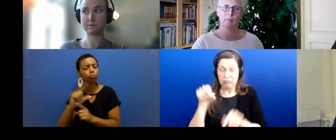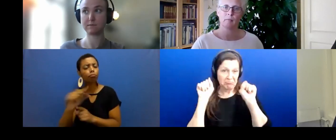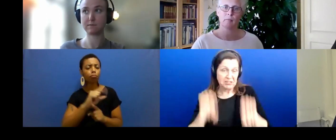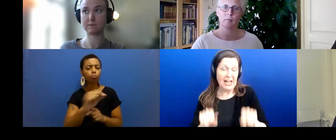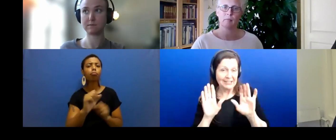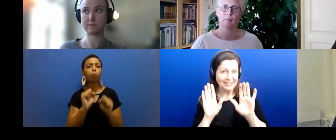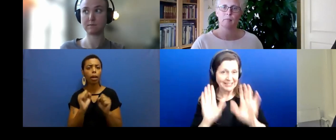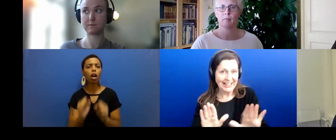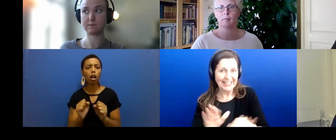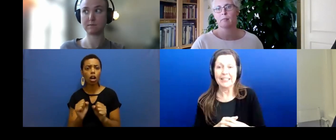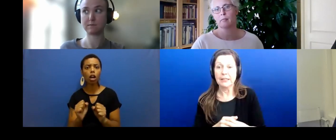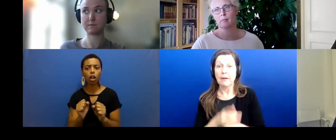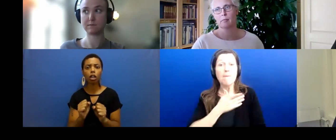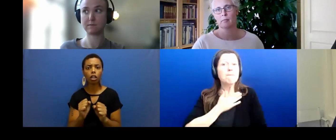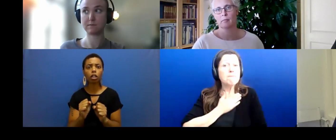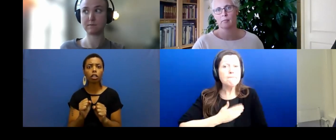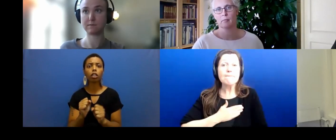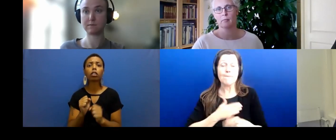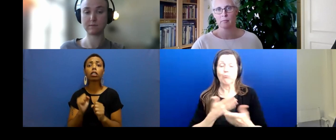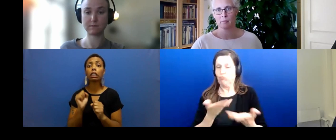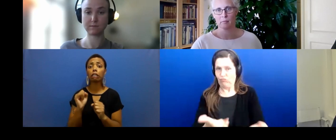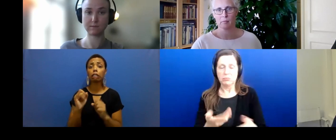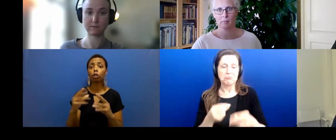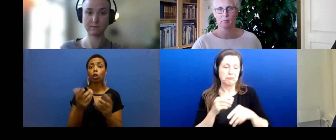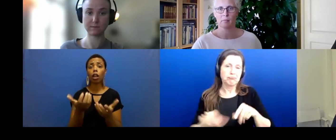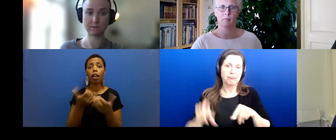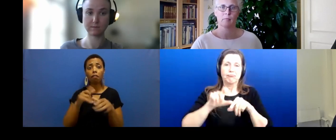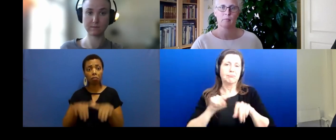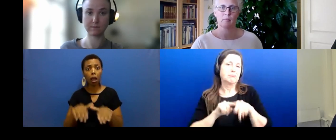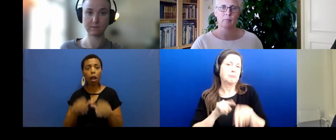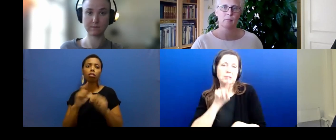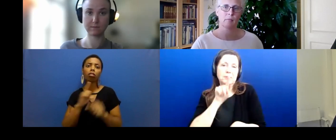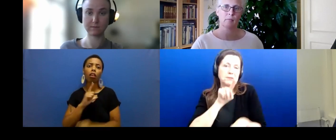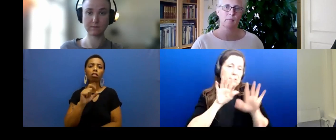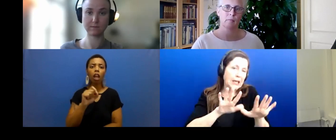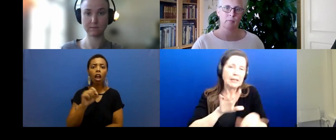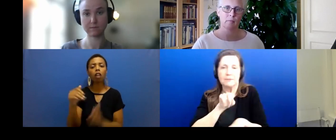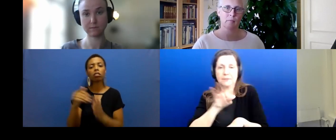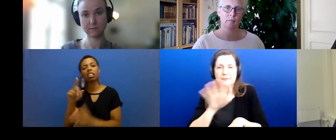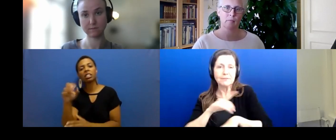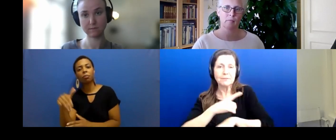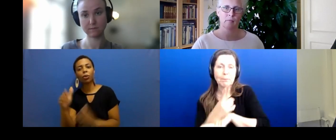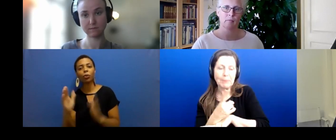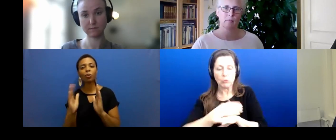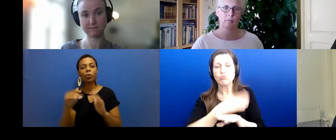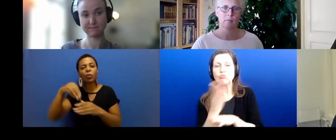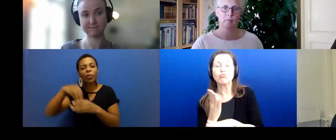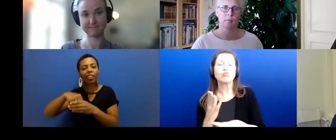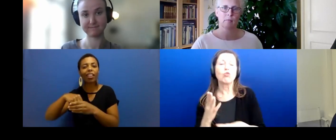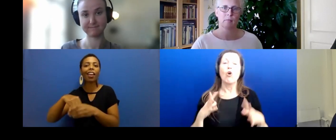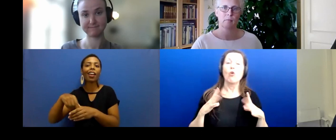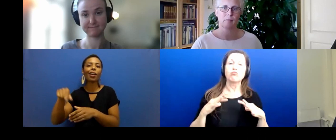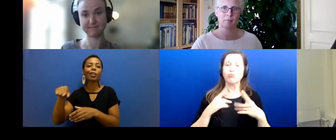yeah, everyone who wants to stay another maybe 10 or 15 minutes to chat a little bit more informally,